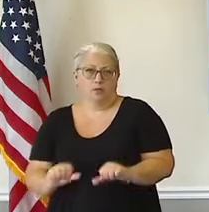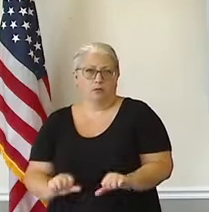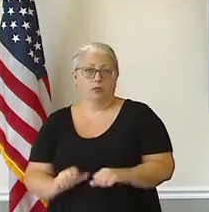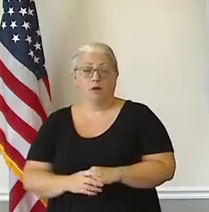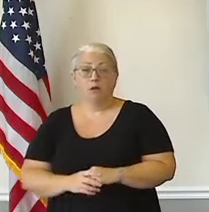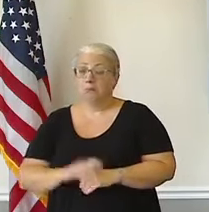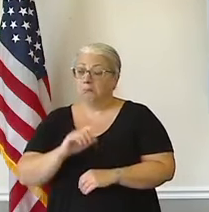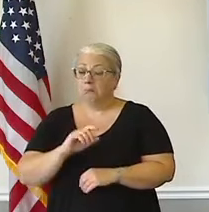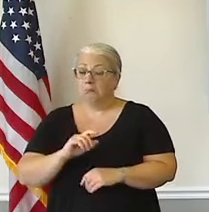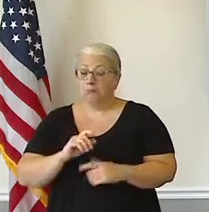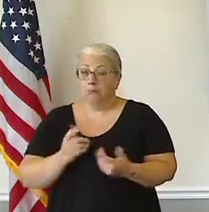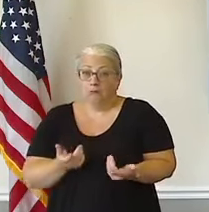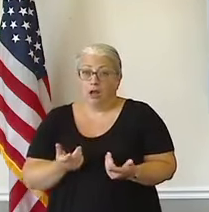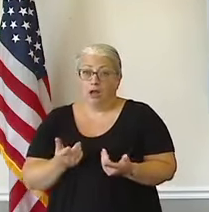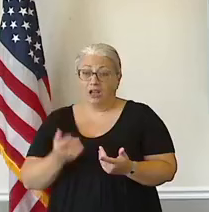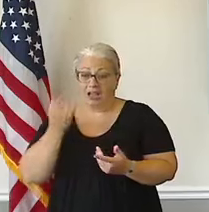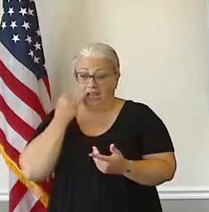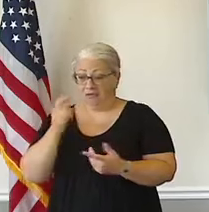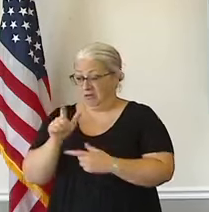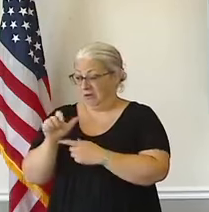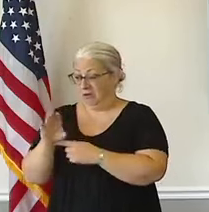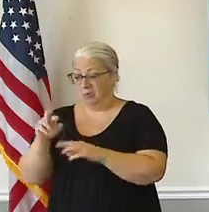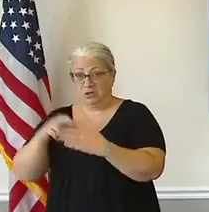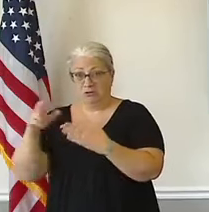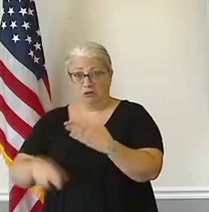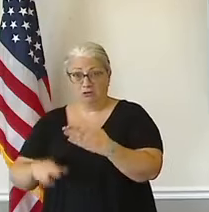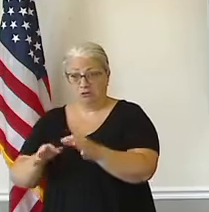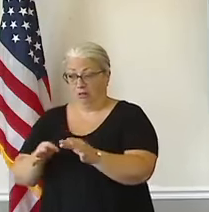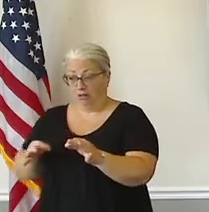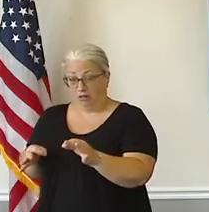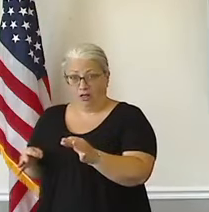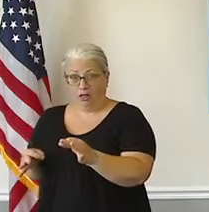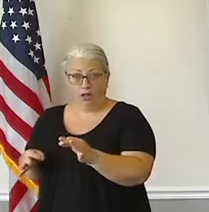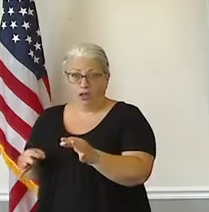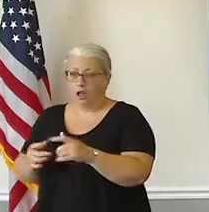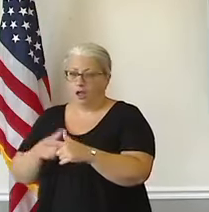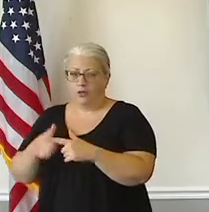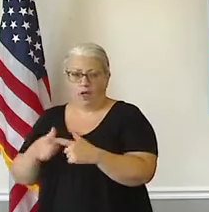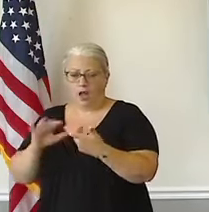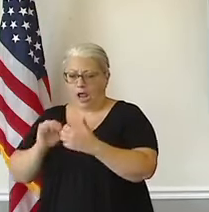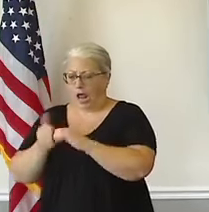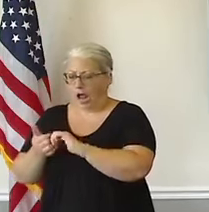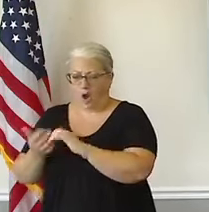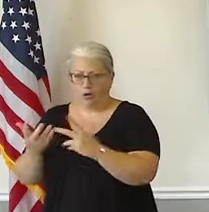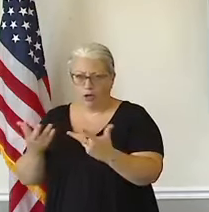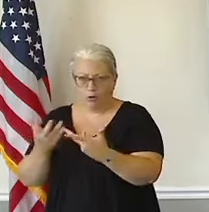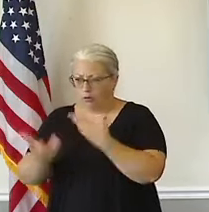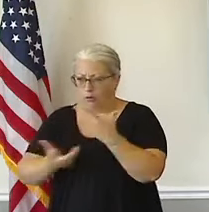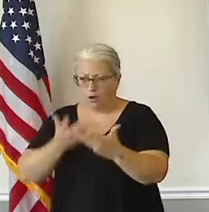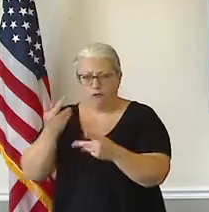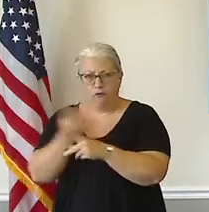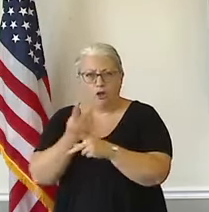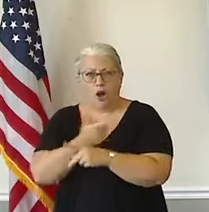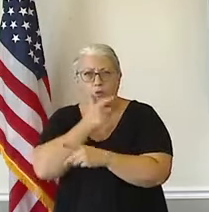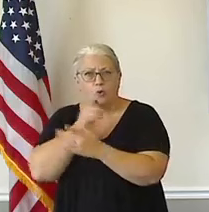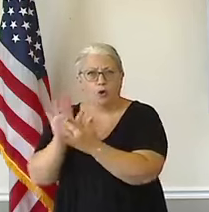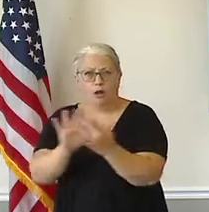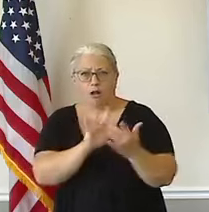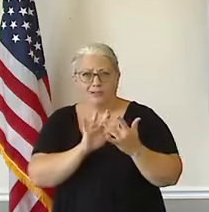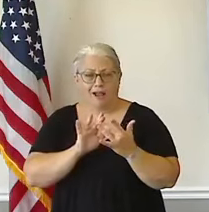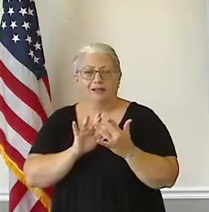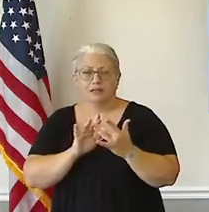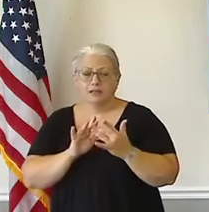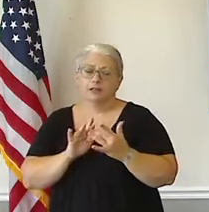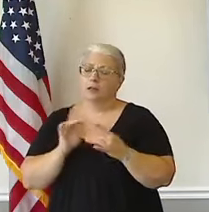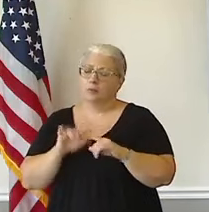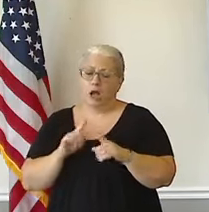delayed if you don't get those lab results in. However, whenever they come in and whenever we know, being able